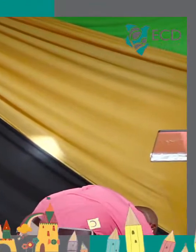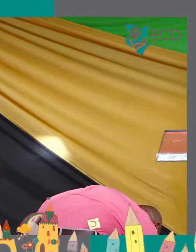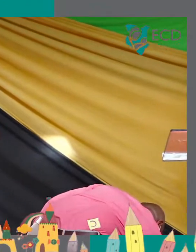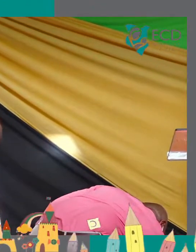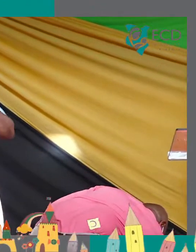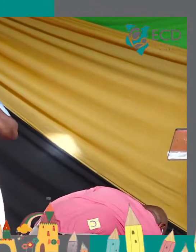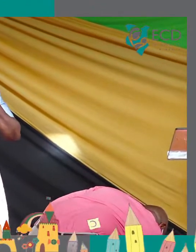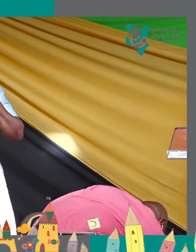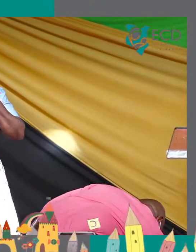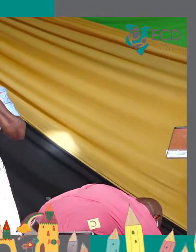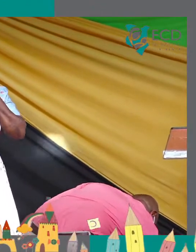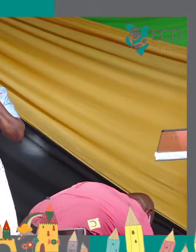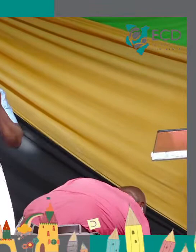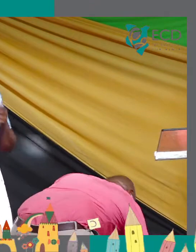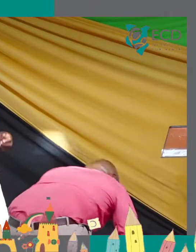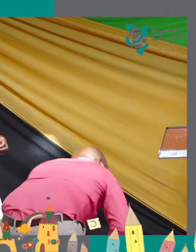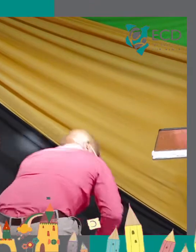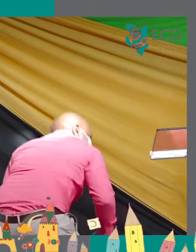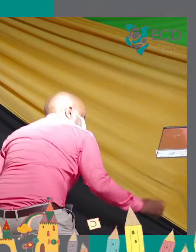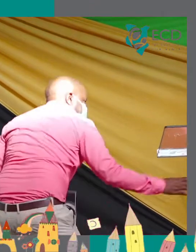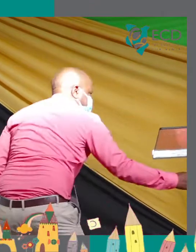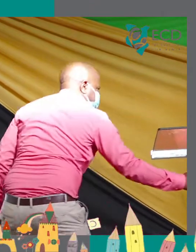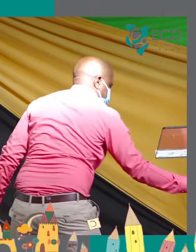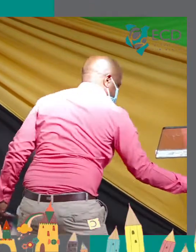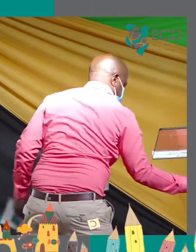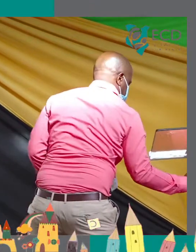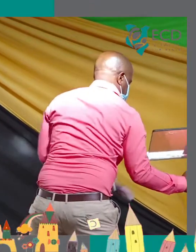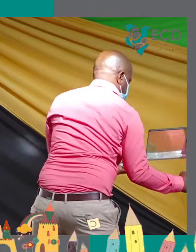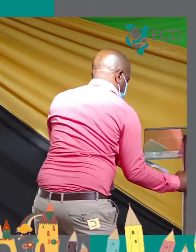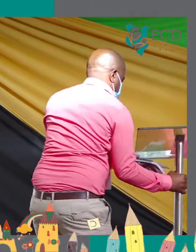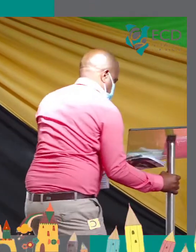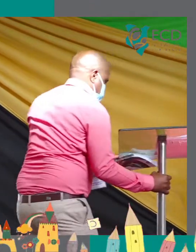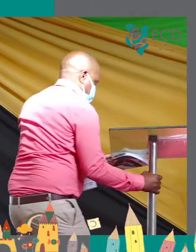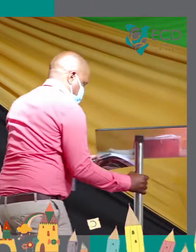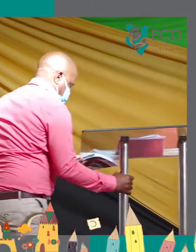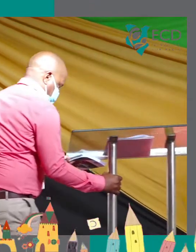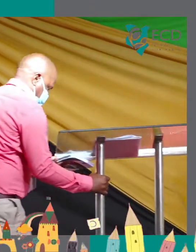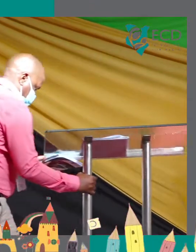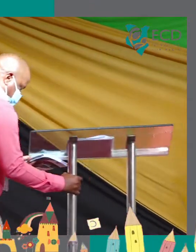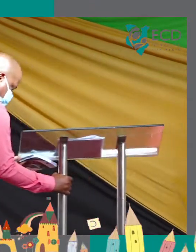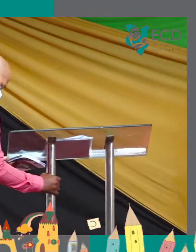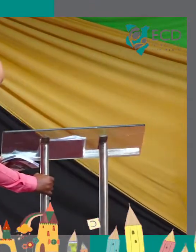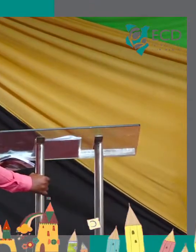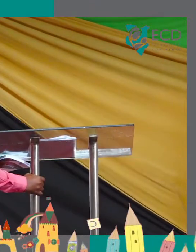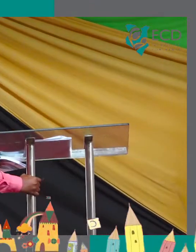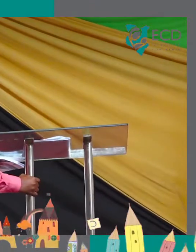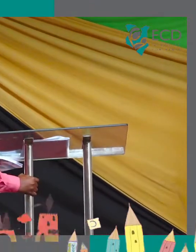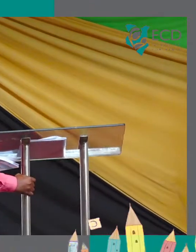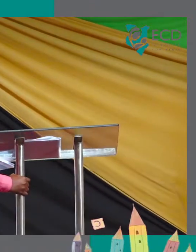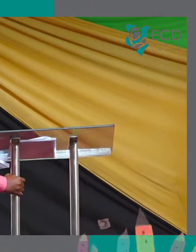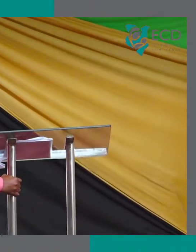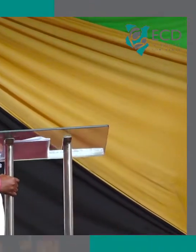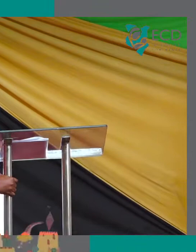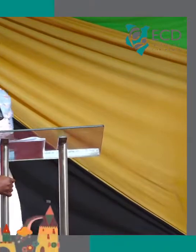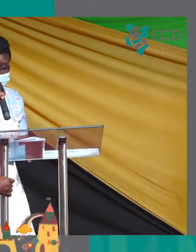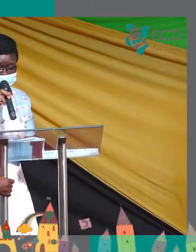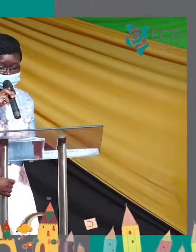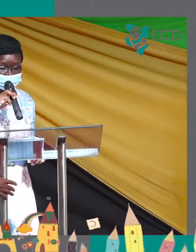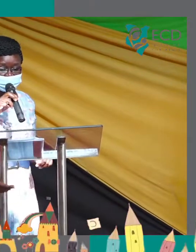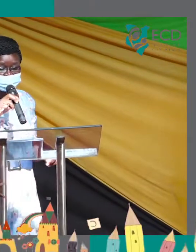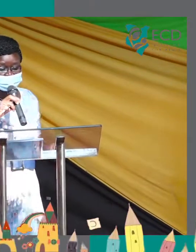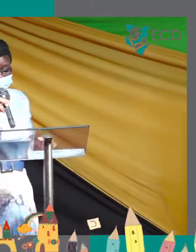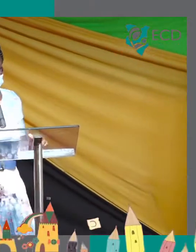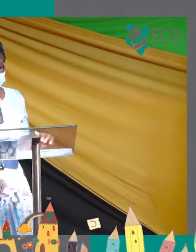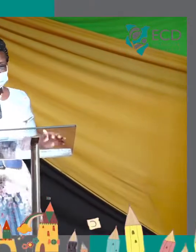achieving anything in what we are doing? I was happy to hear that there are so many presentations on adolescent